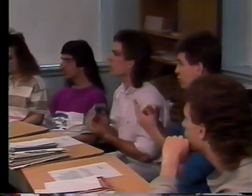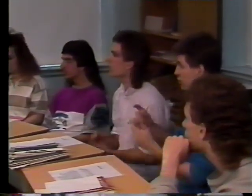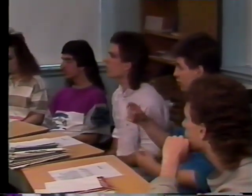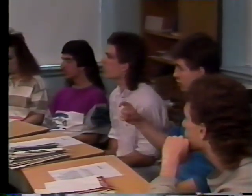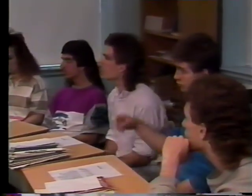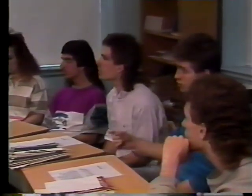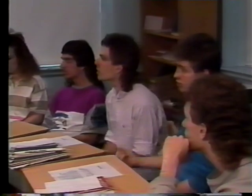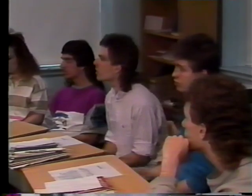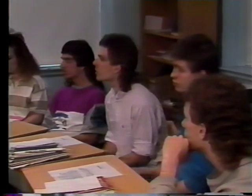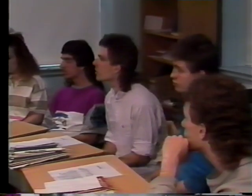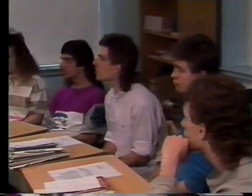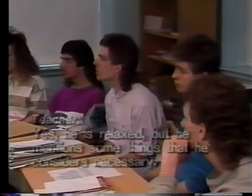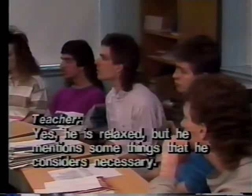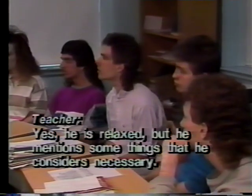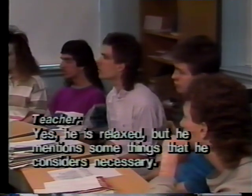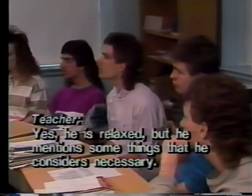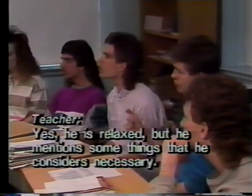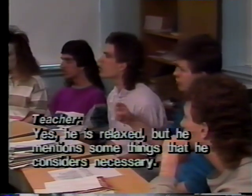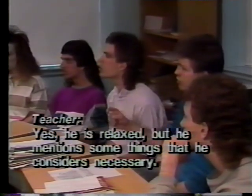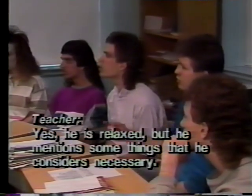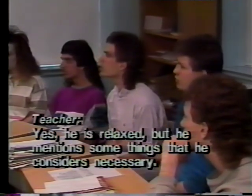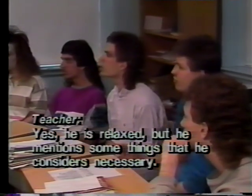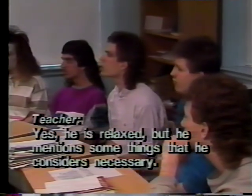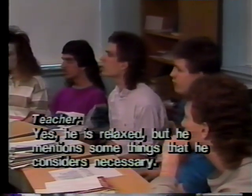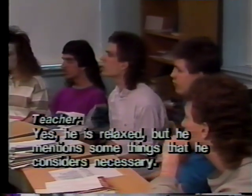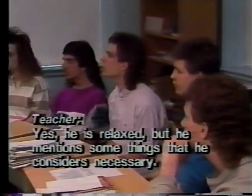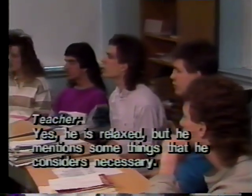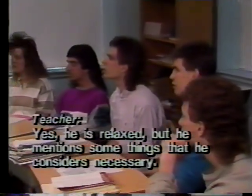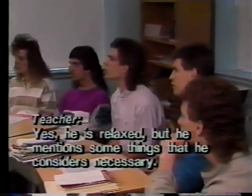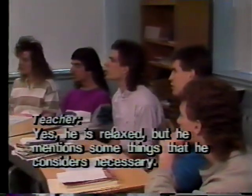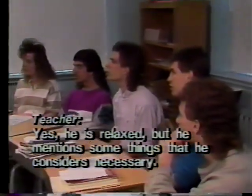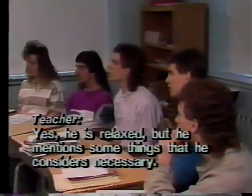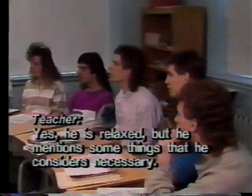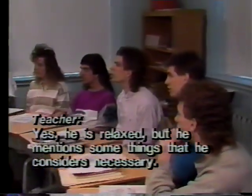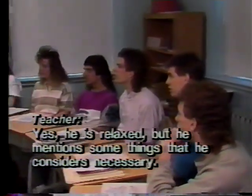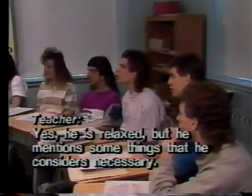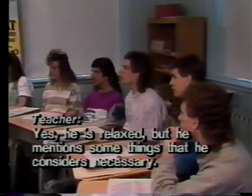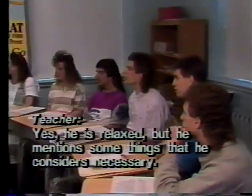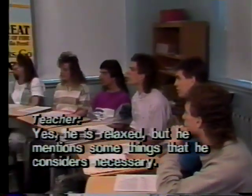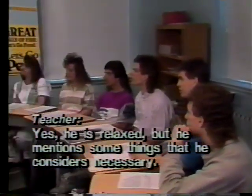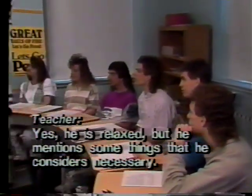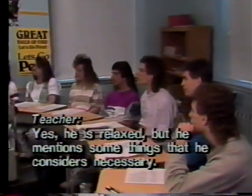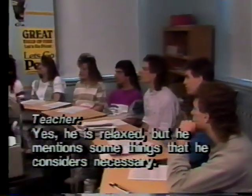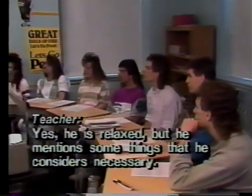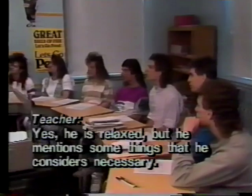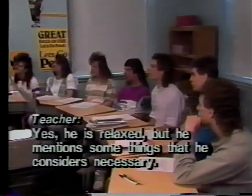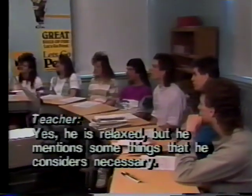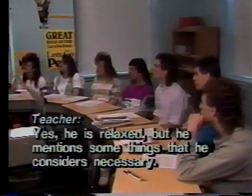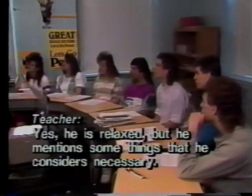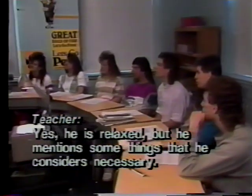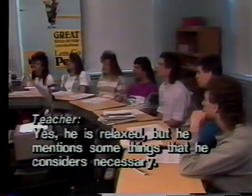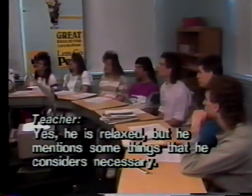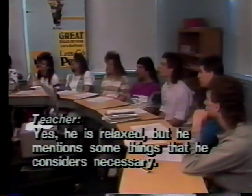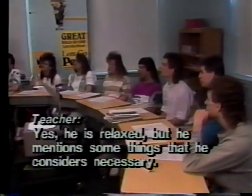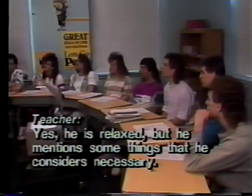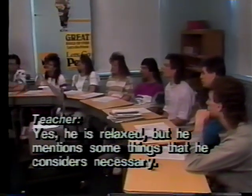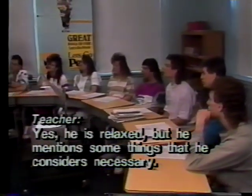Well, he is relaxed, yes, but he mentions some things that he considers